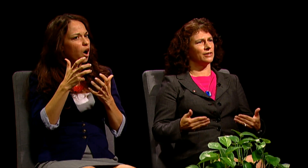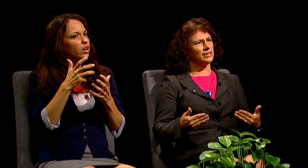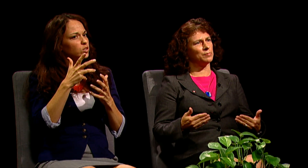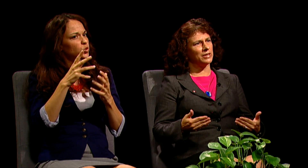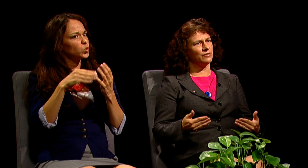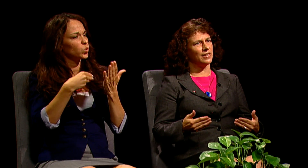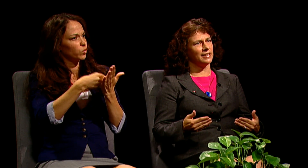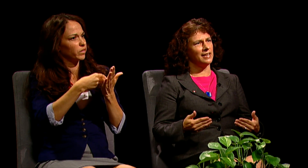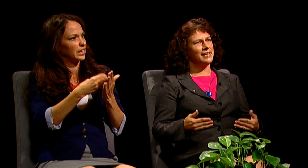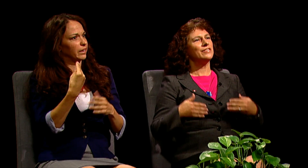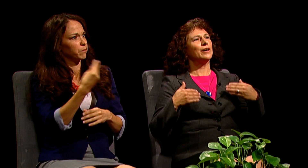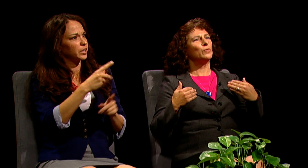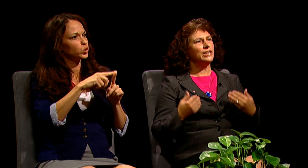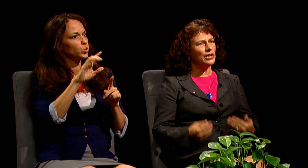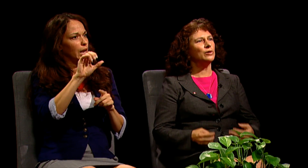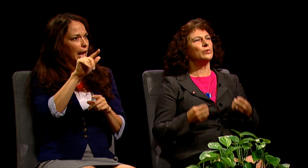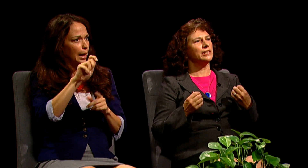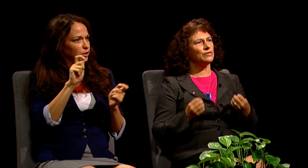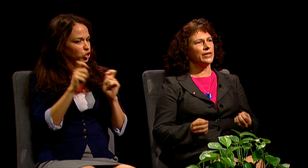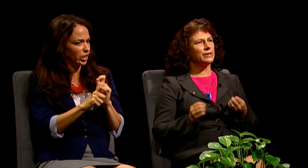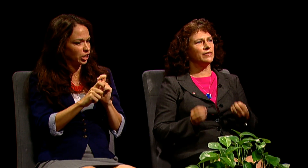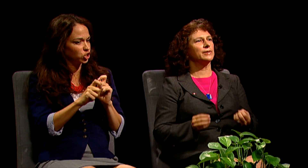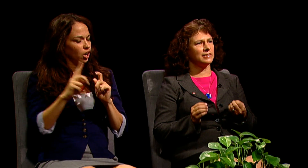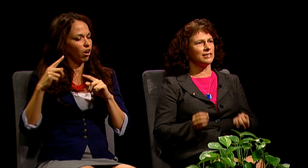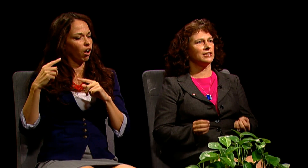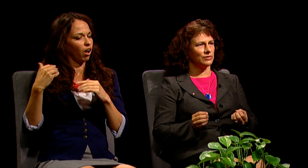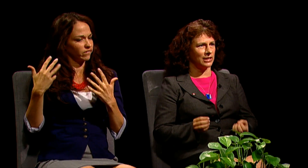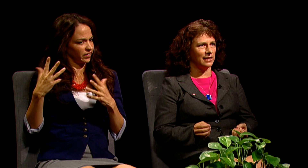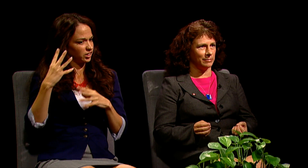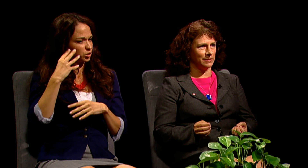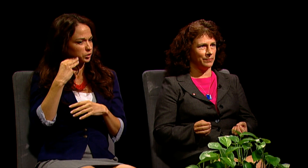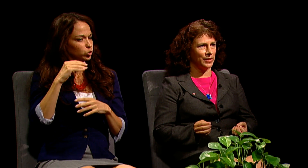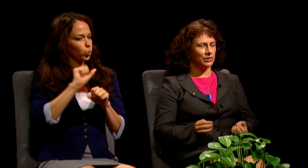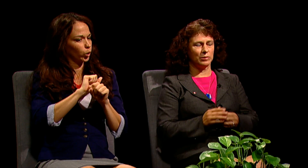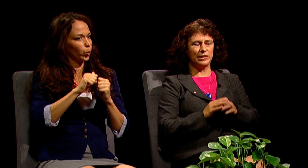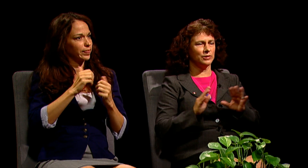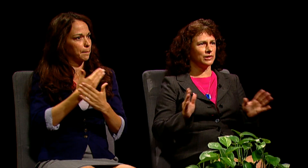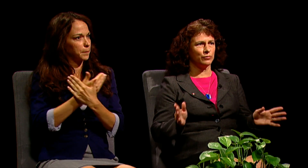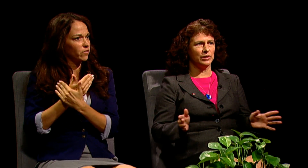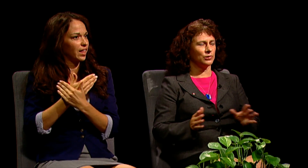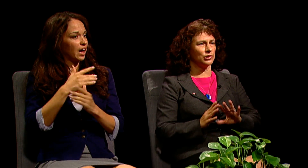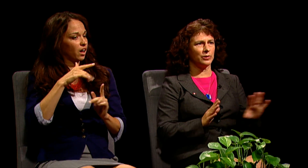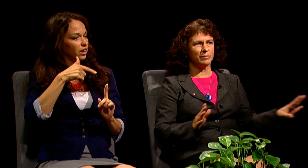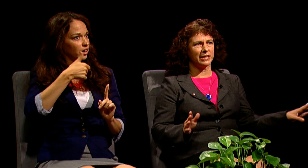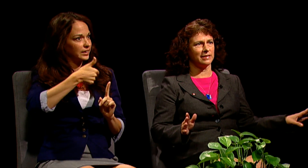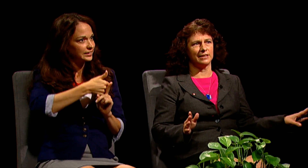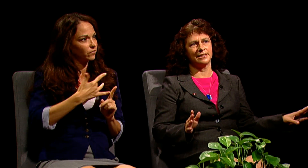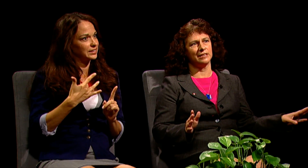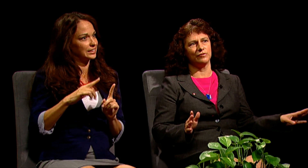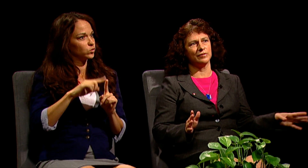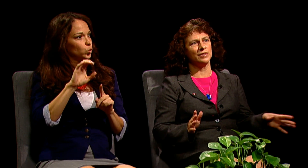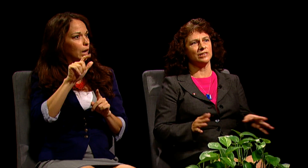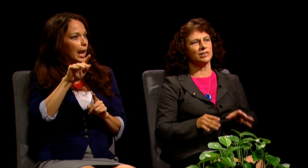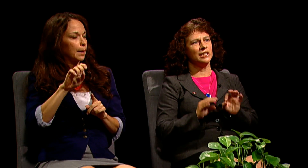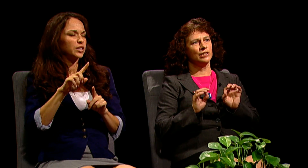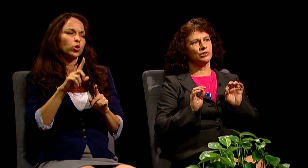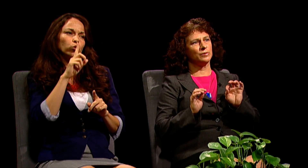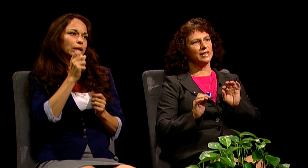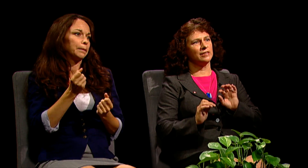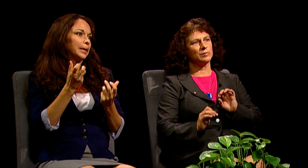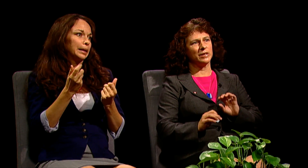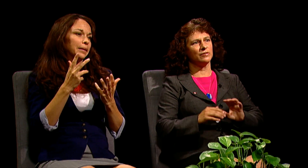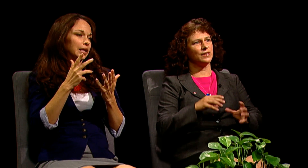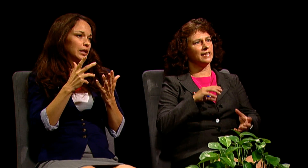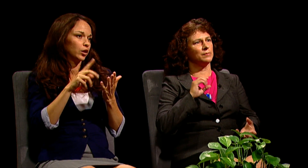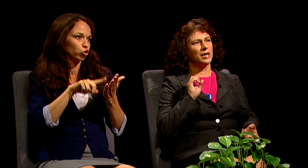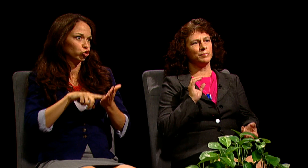been working on this butterfly that we know is very, very sensitive to climate. So years of research going back to the 1950s showed